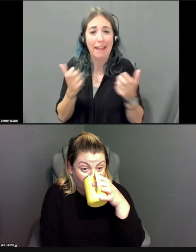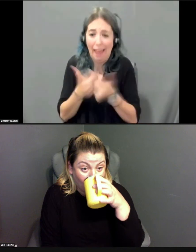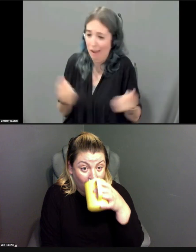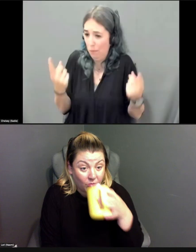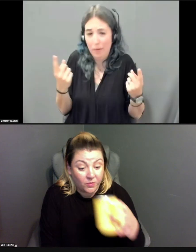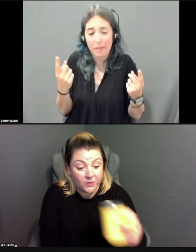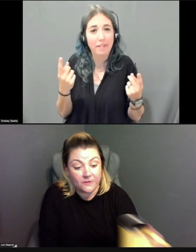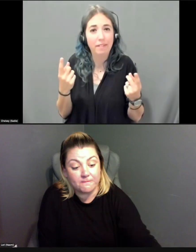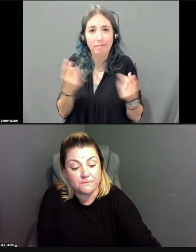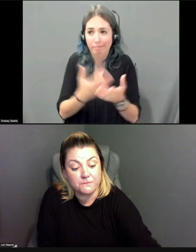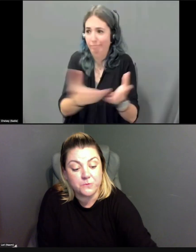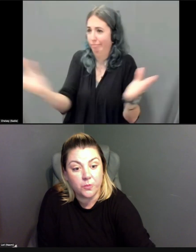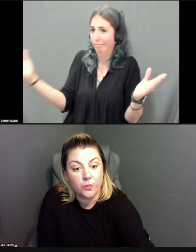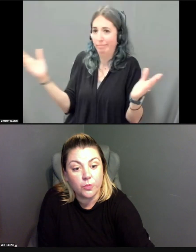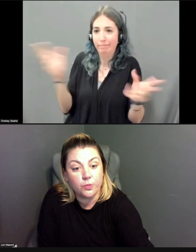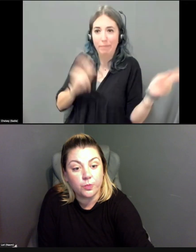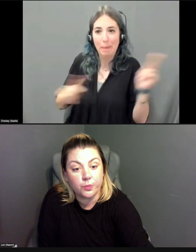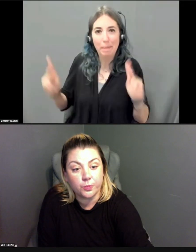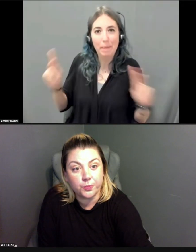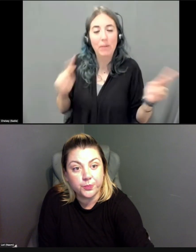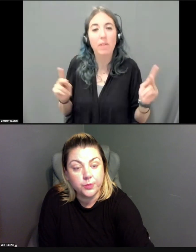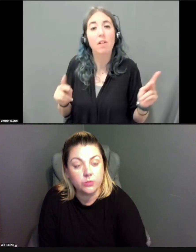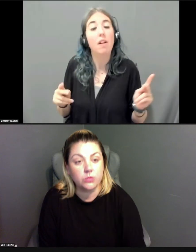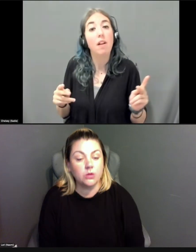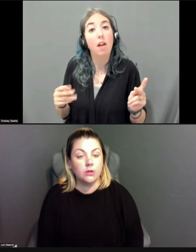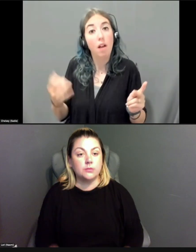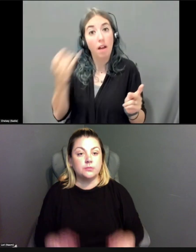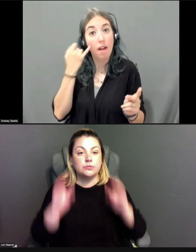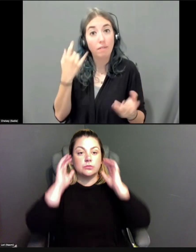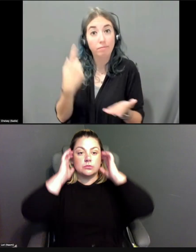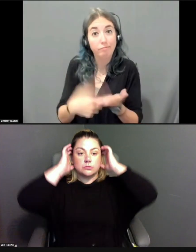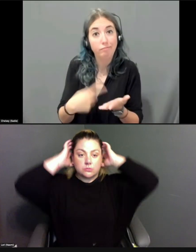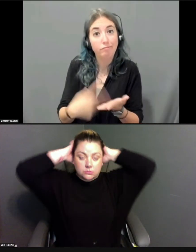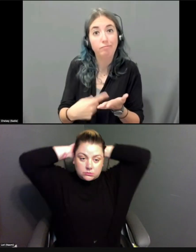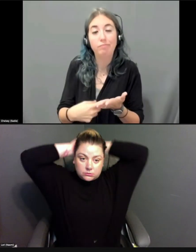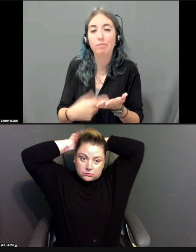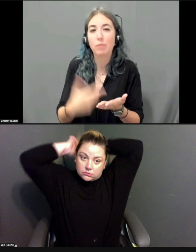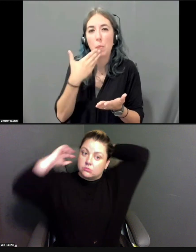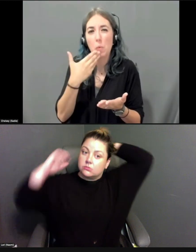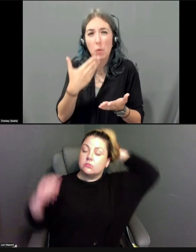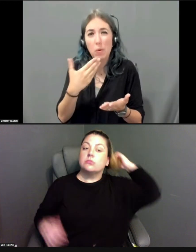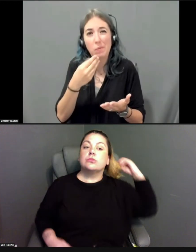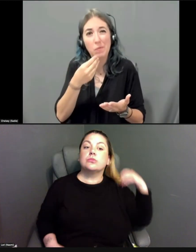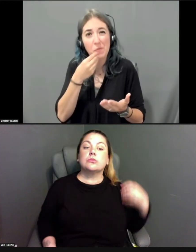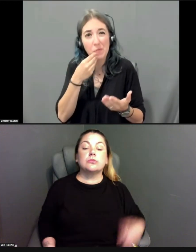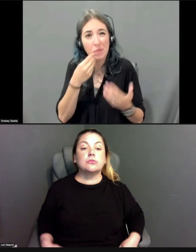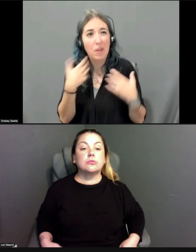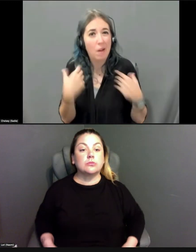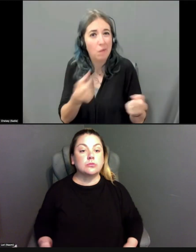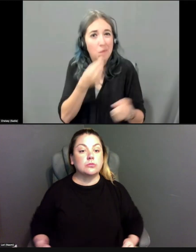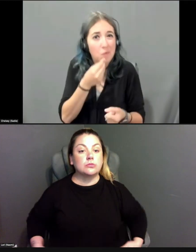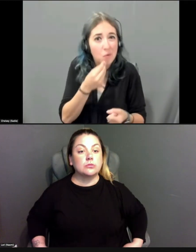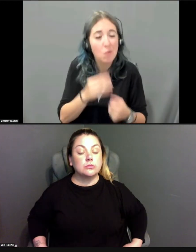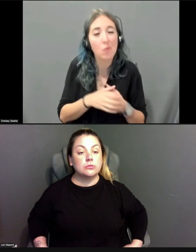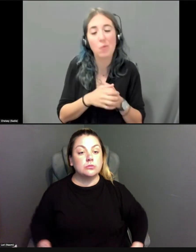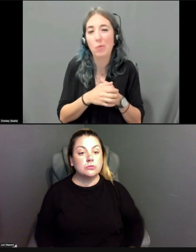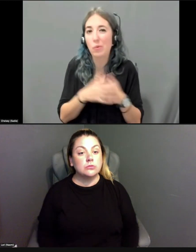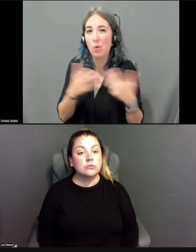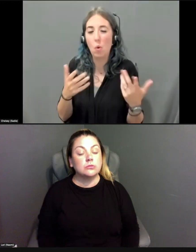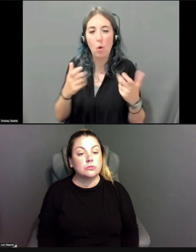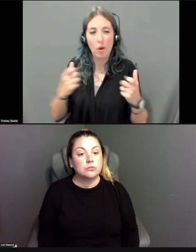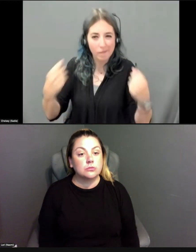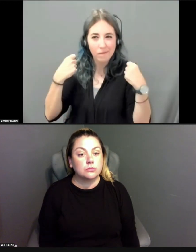like facets of health and nutrition and movement and things like that, instead of zoning in on diet and